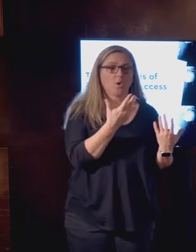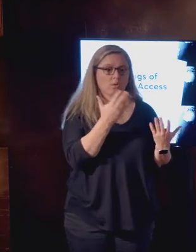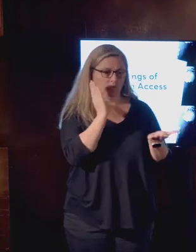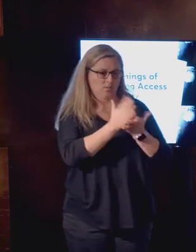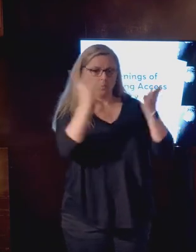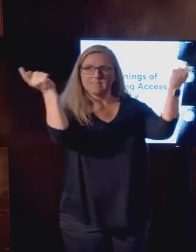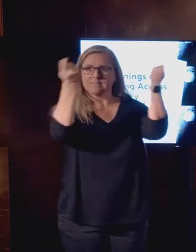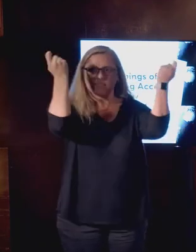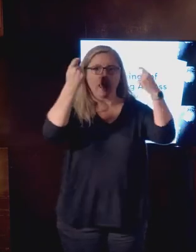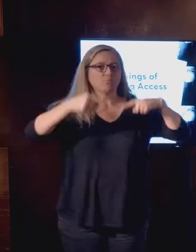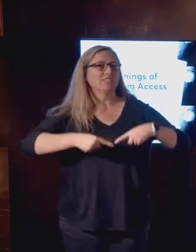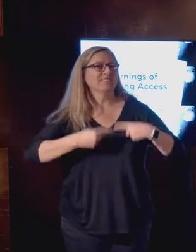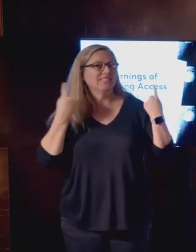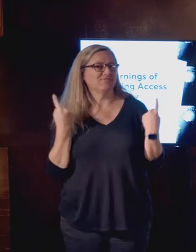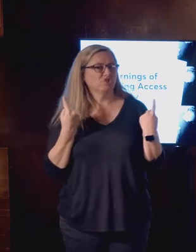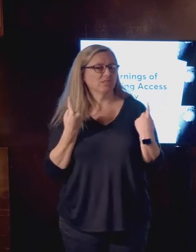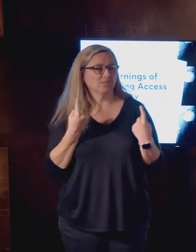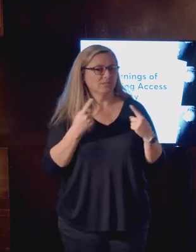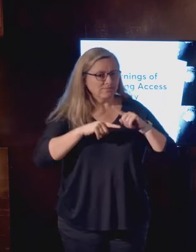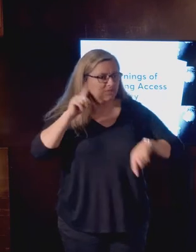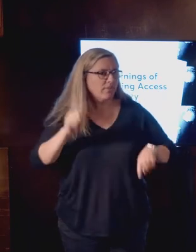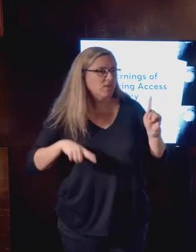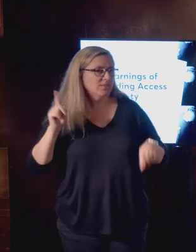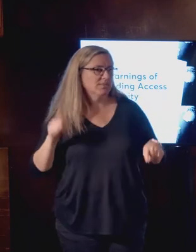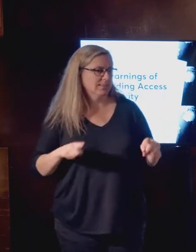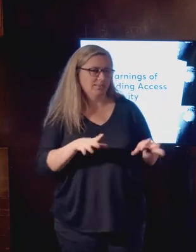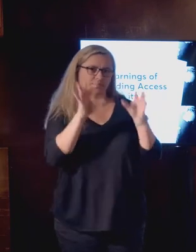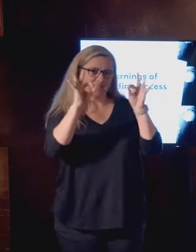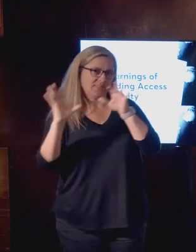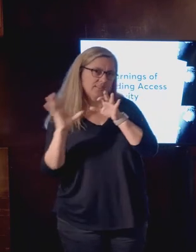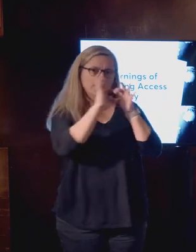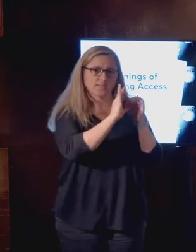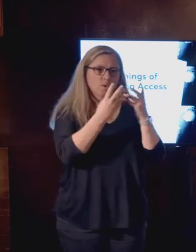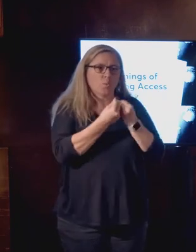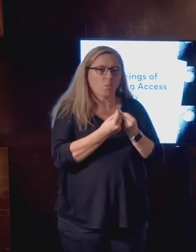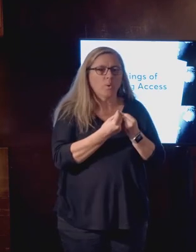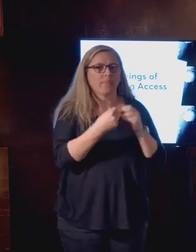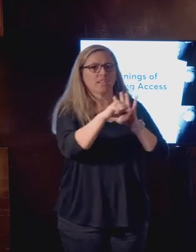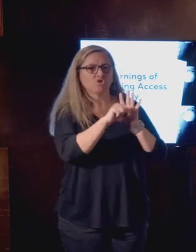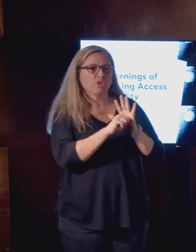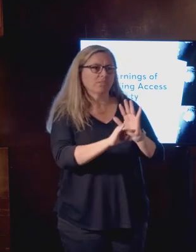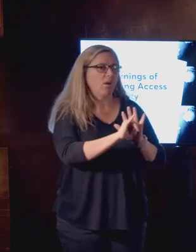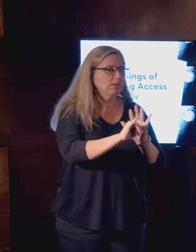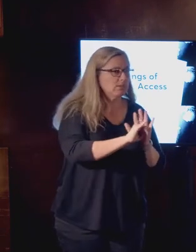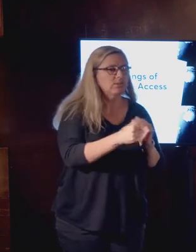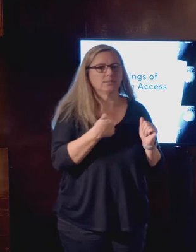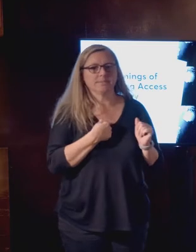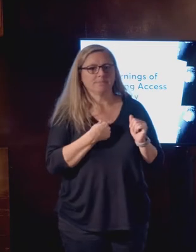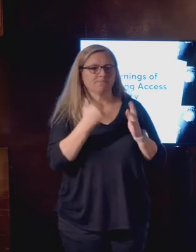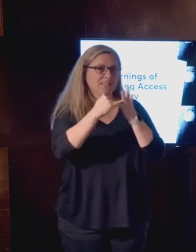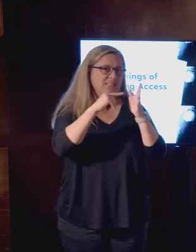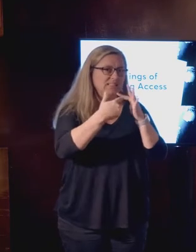about celebrating difference and diversity, particularly around gender identity, sexuality.